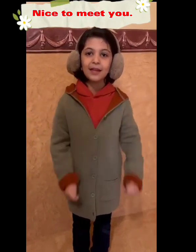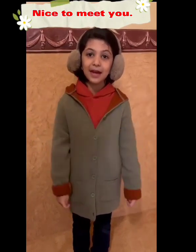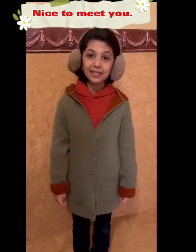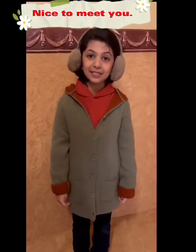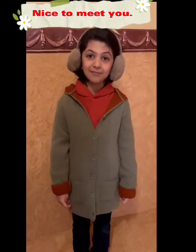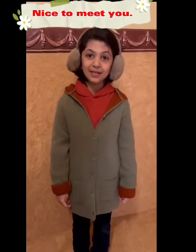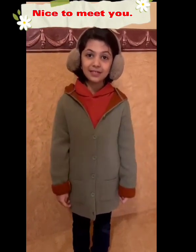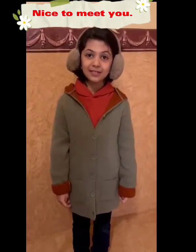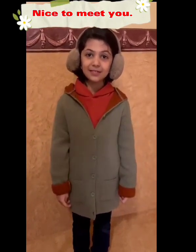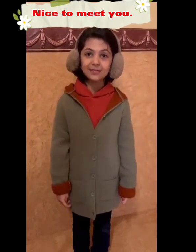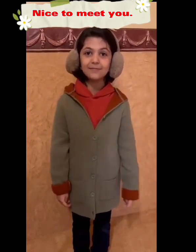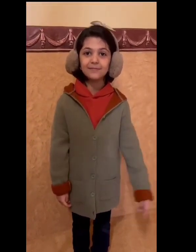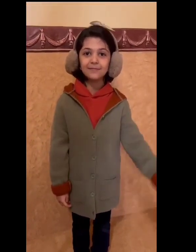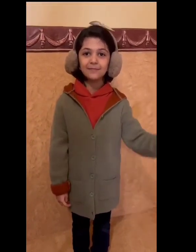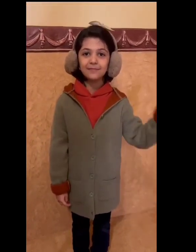Nice to meet you.